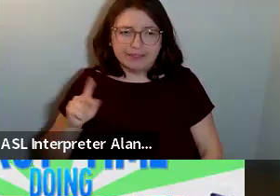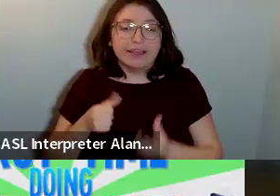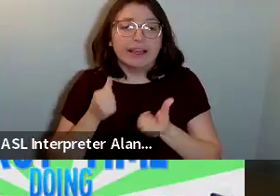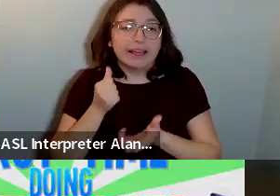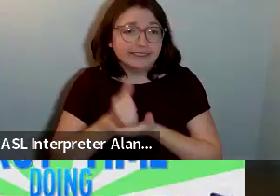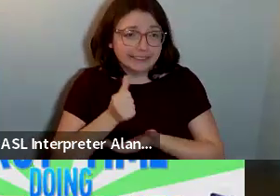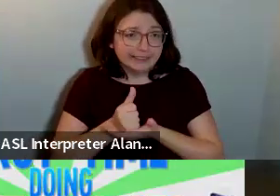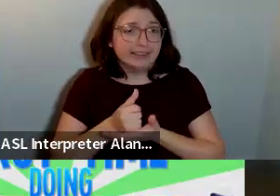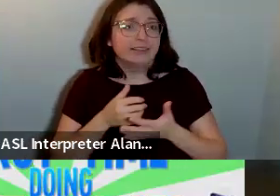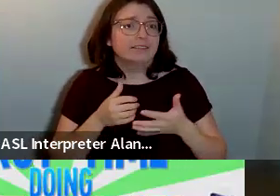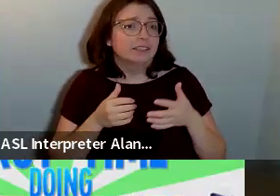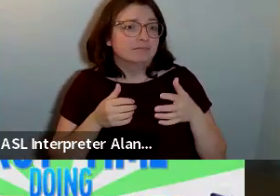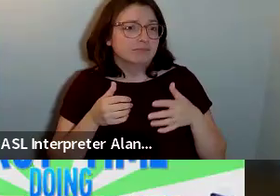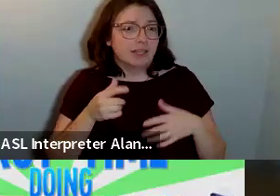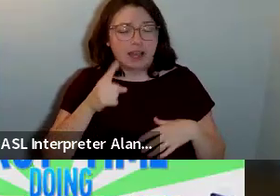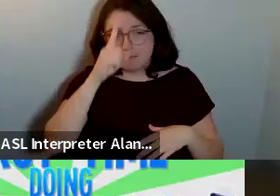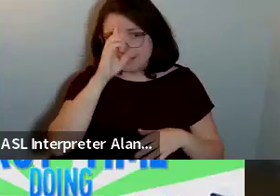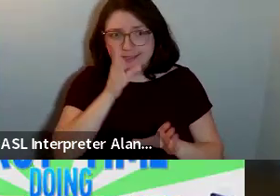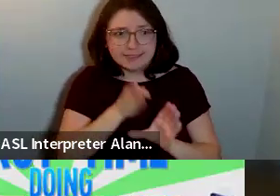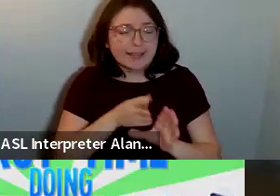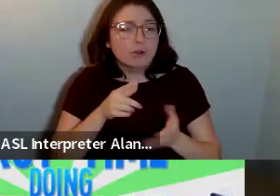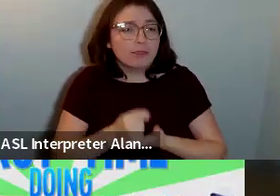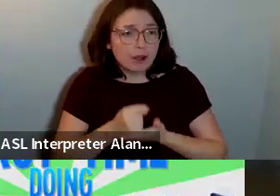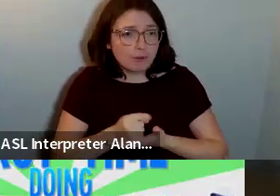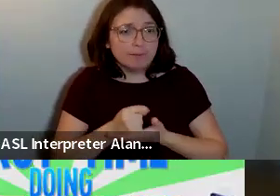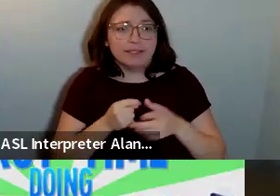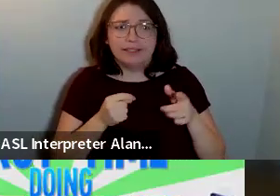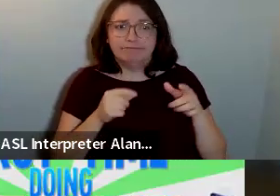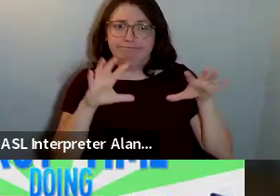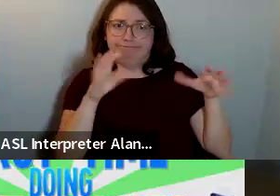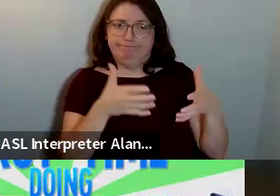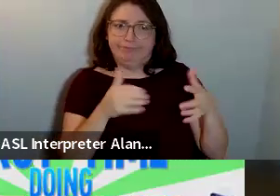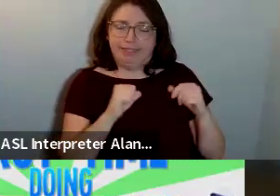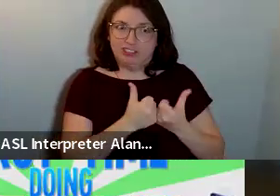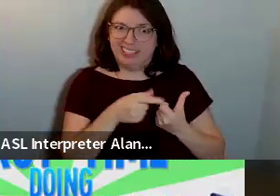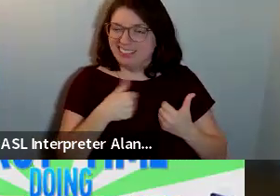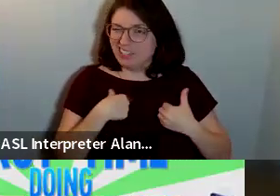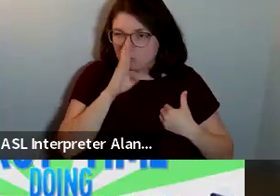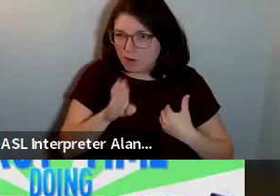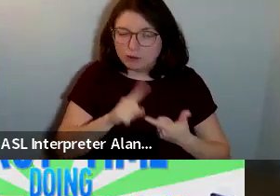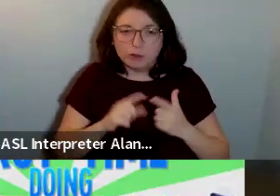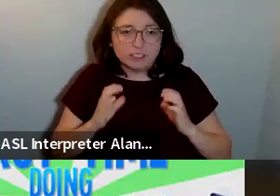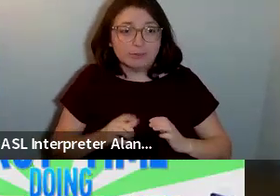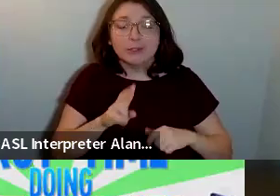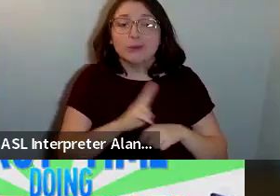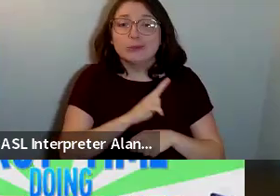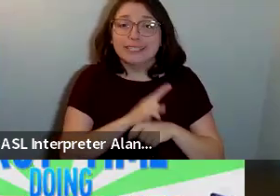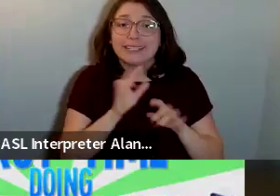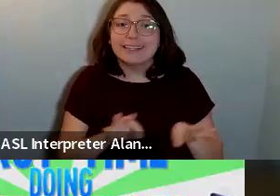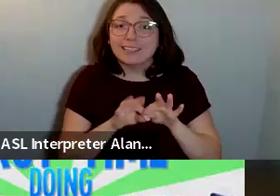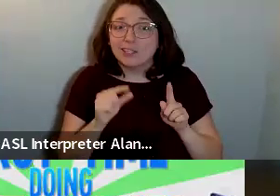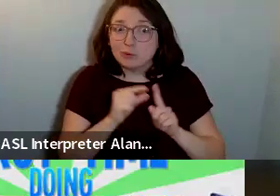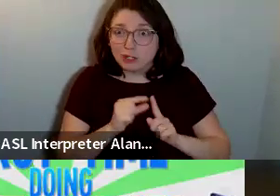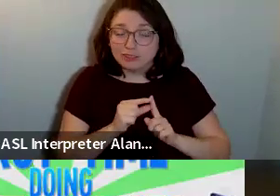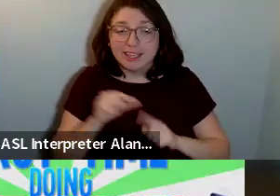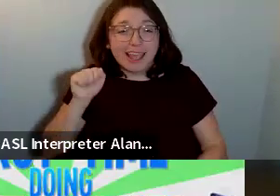really direct to consumer marketing using keywords that have been proven by AI to be powerful,